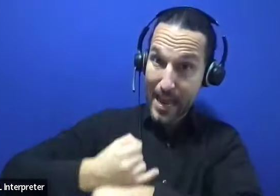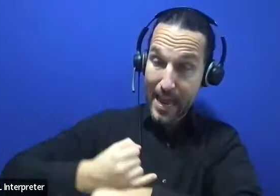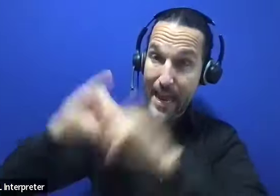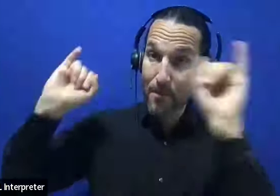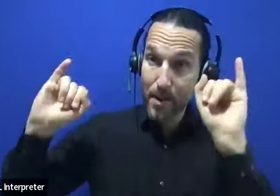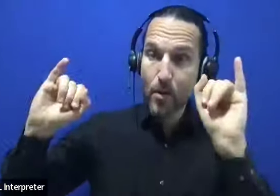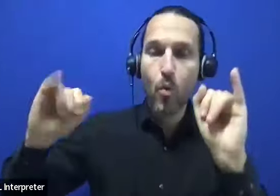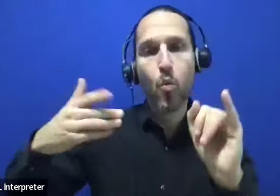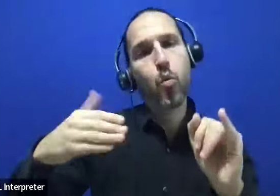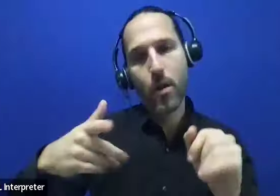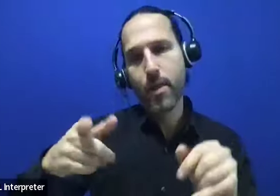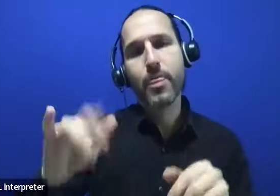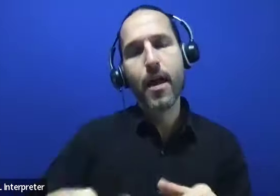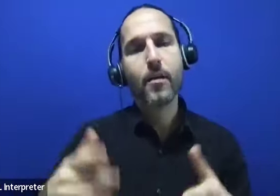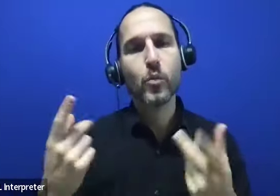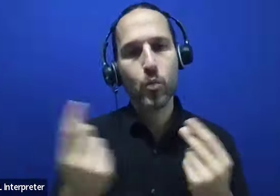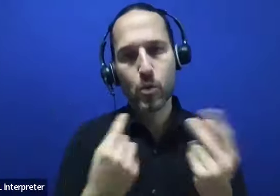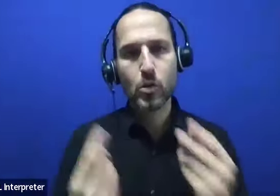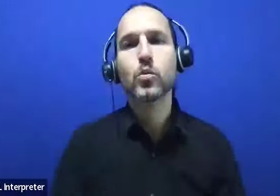pretty much what it takes.